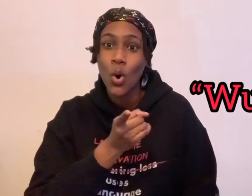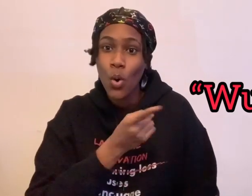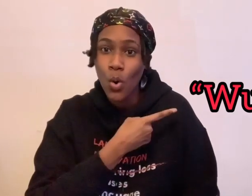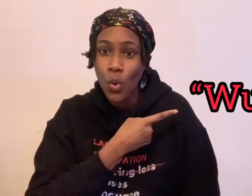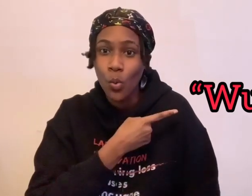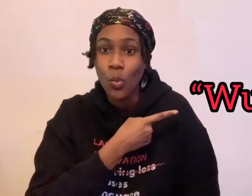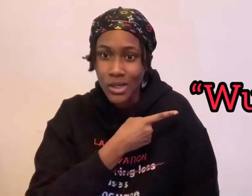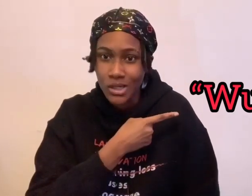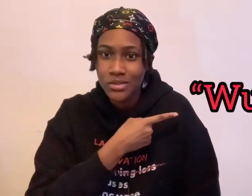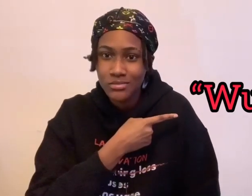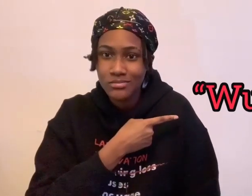Wanna.